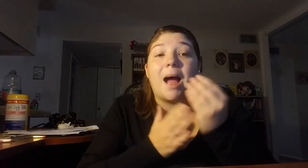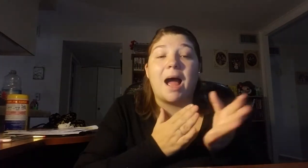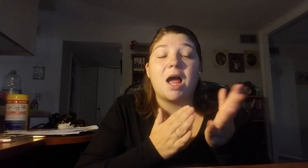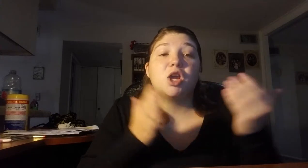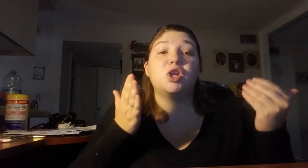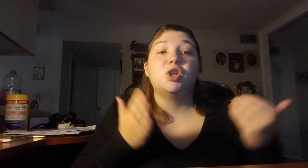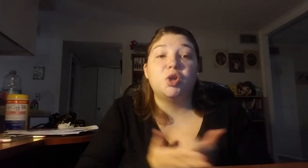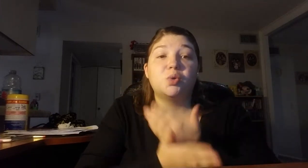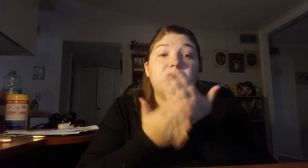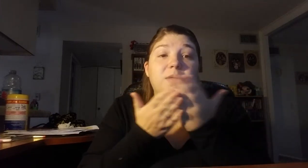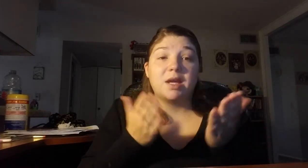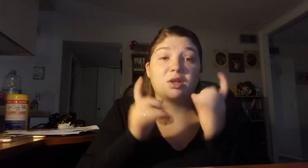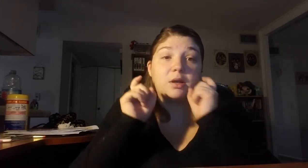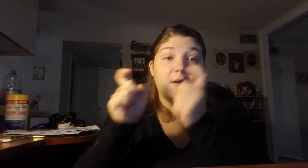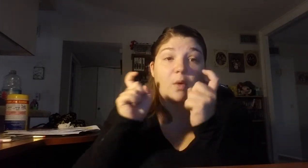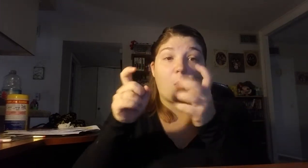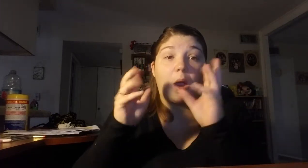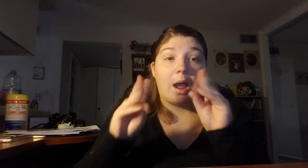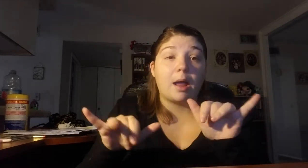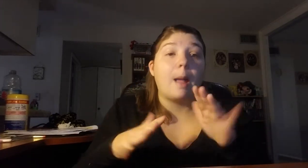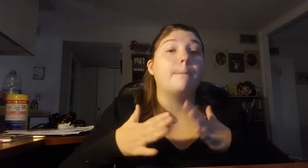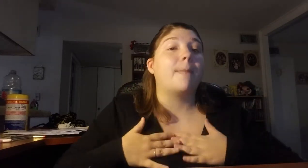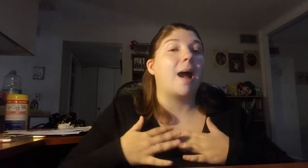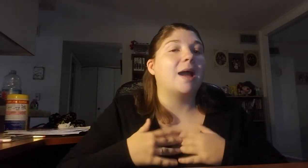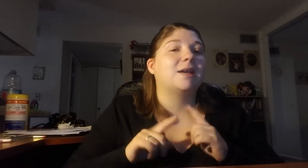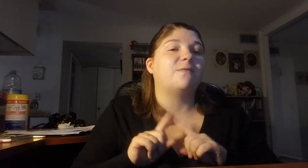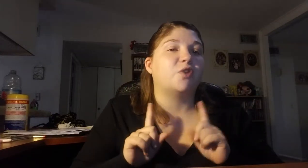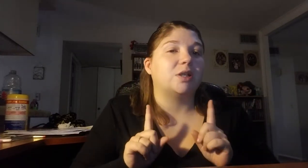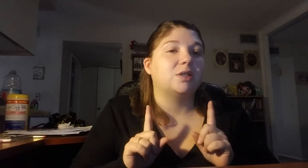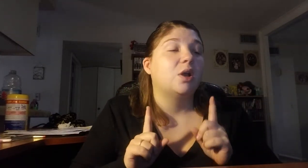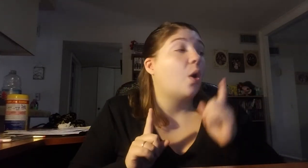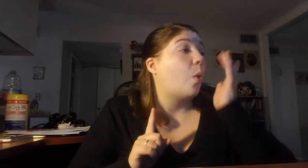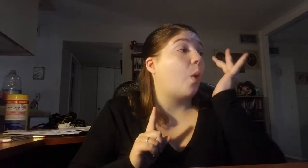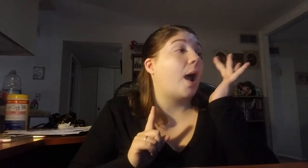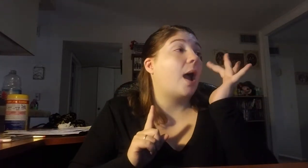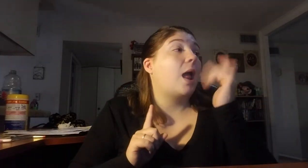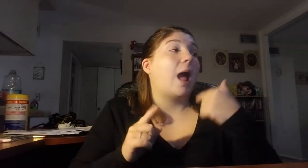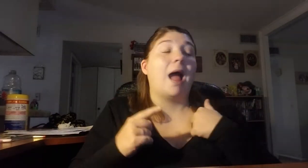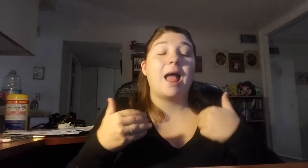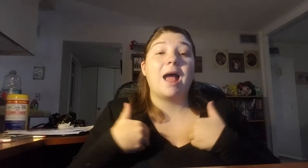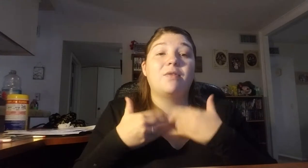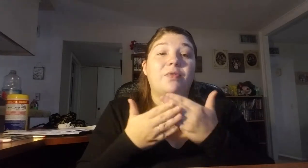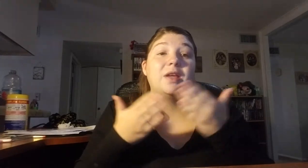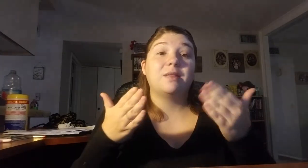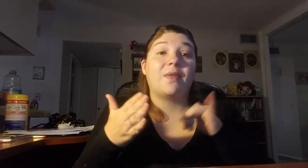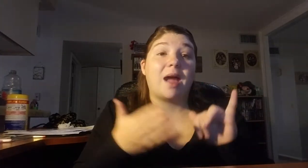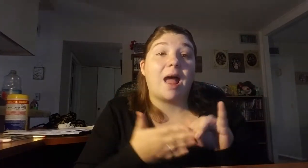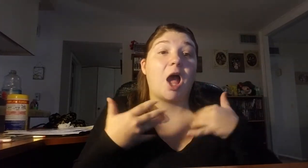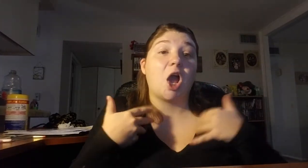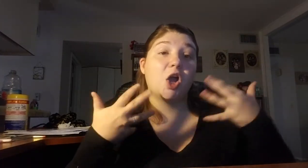buy new things to give away. Mine different. Why? I have things that I